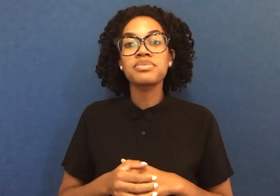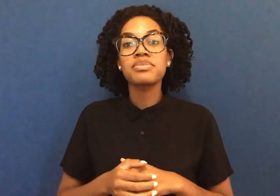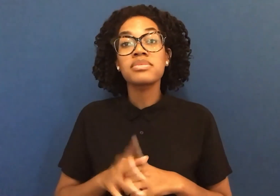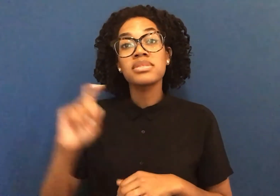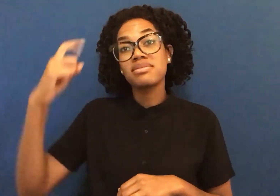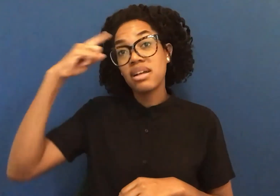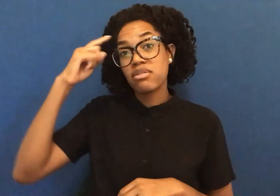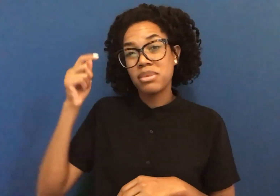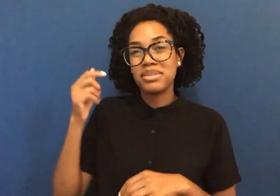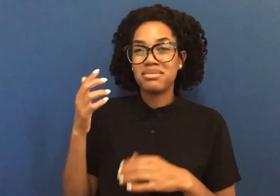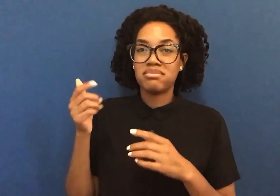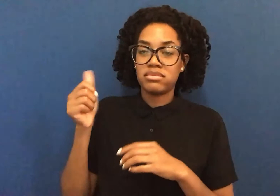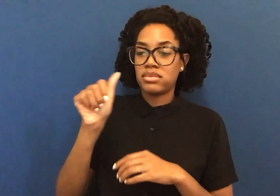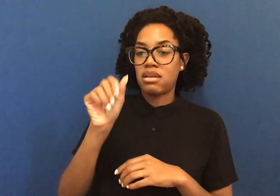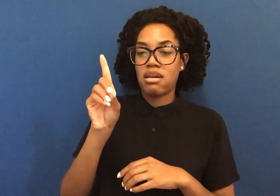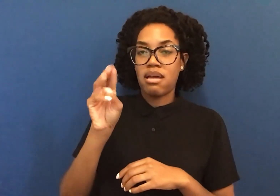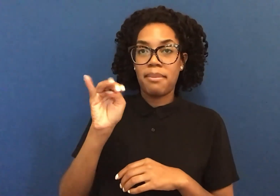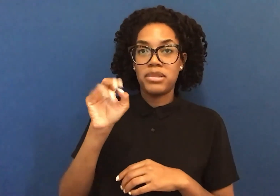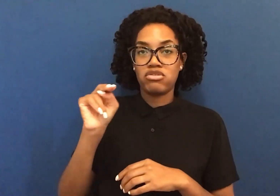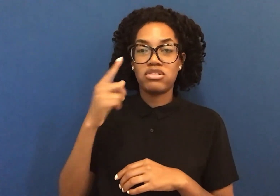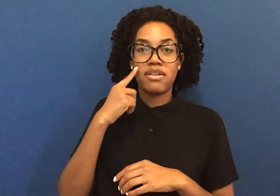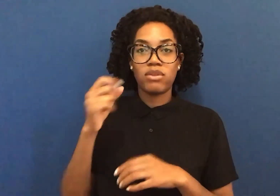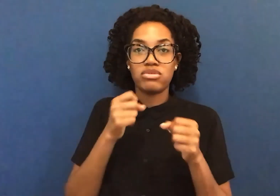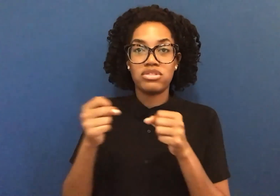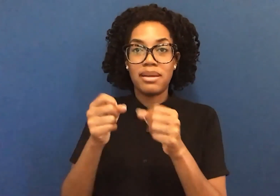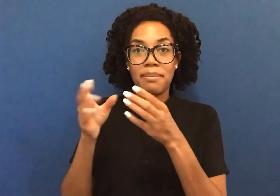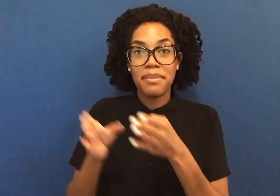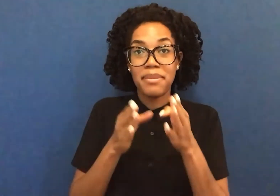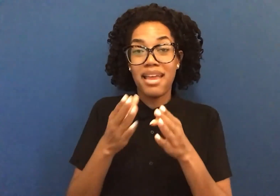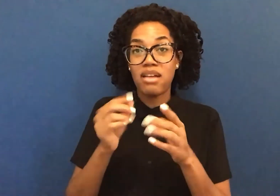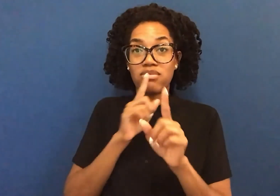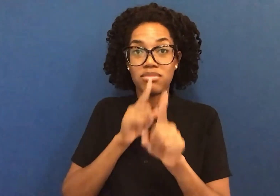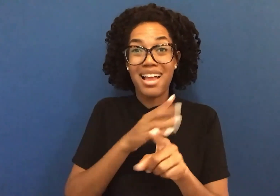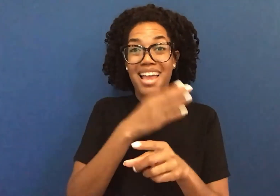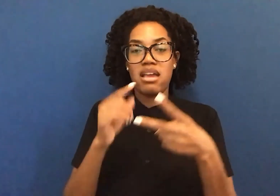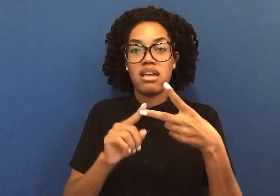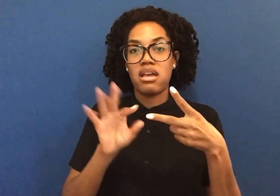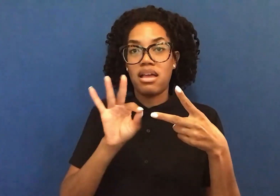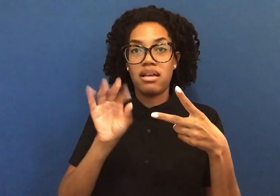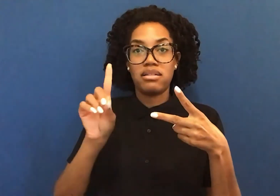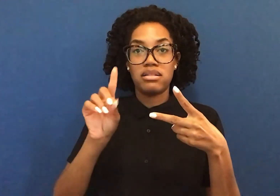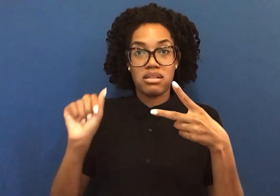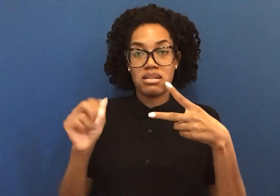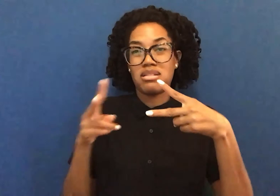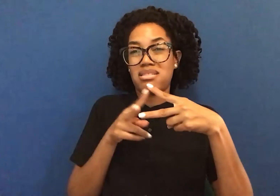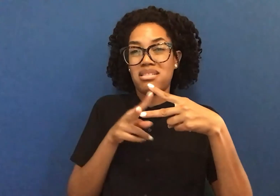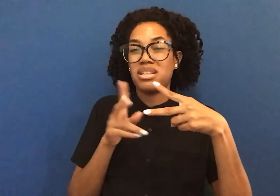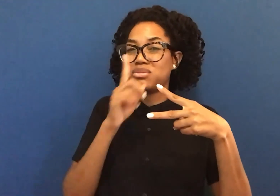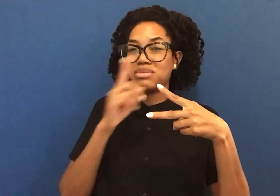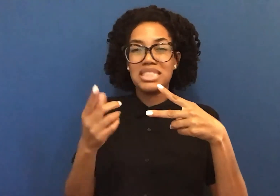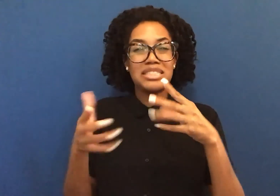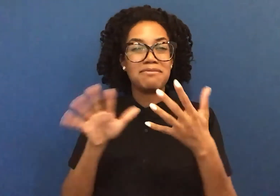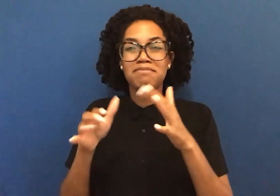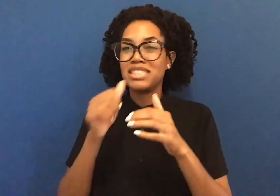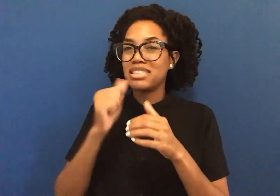the Administration for Strategic Preparedness and Response and the Food and Drug Administration, really mismanaged vaccine